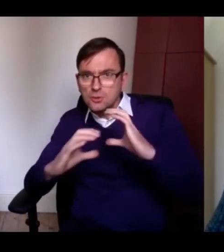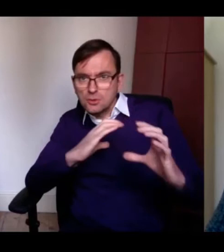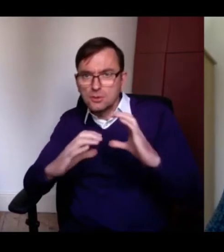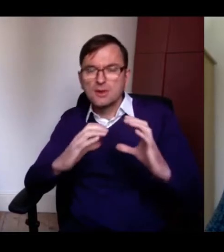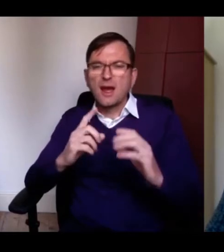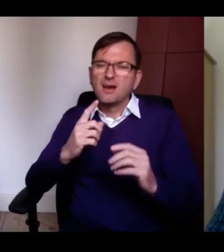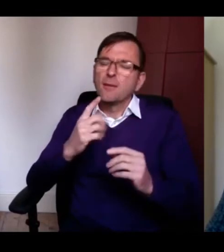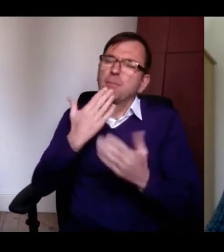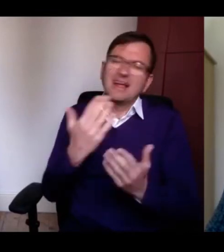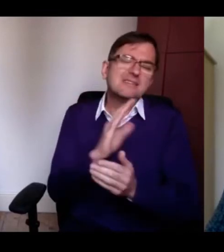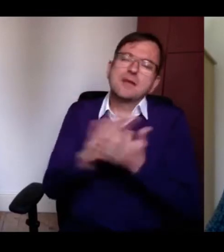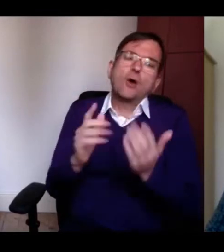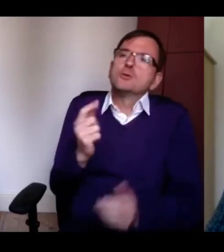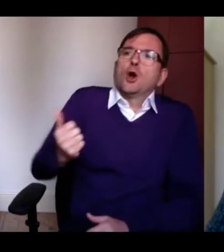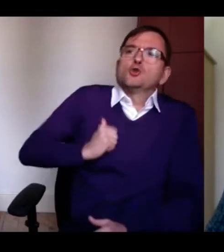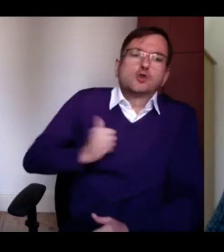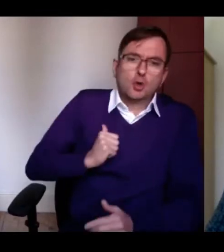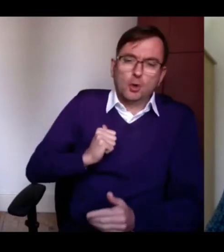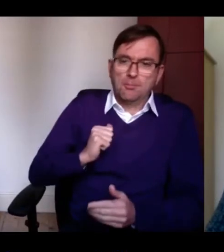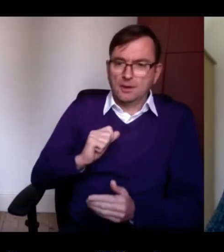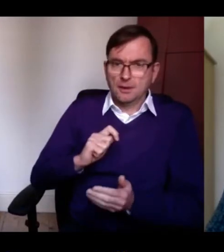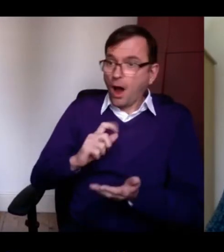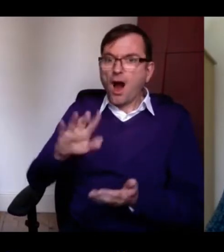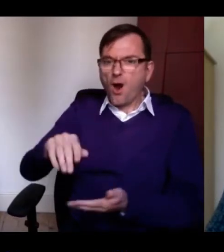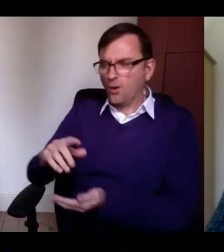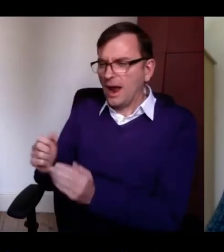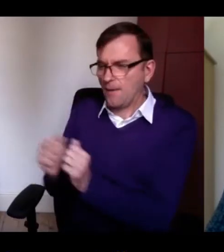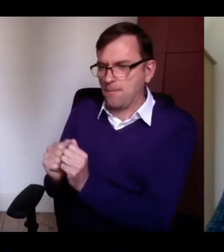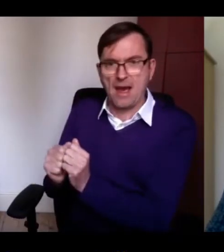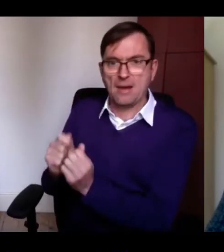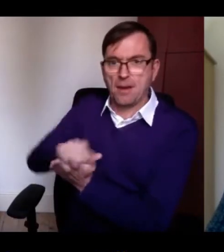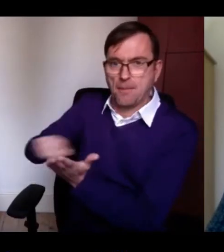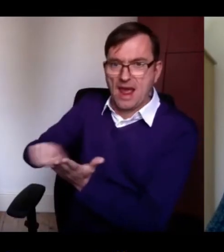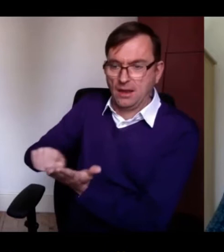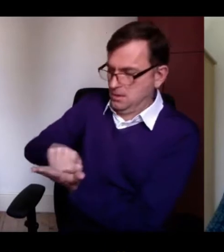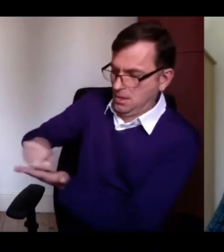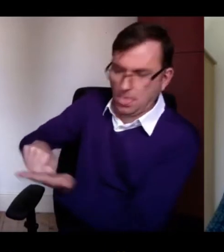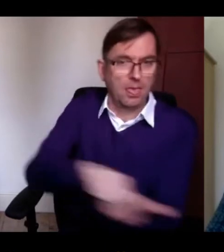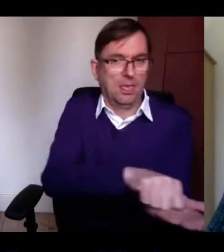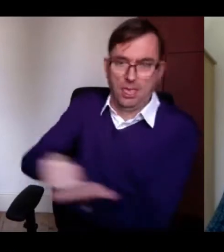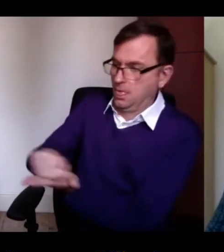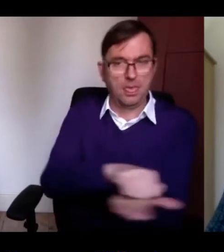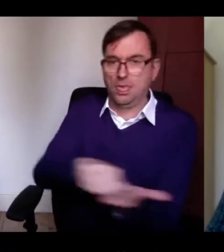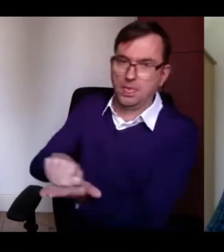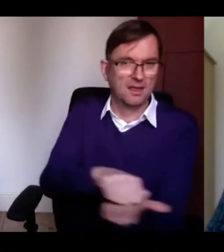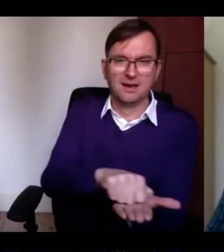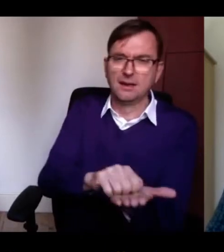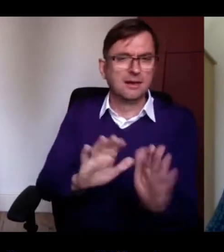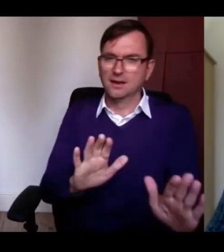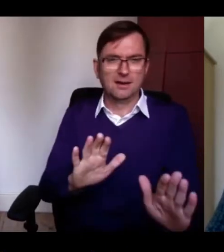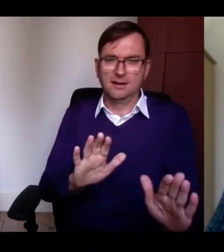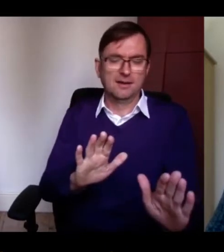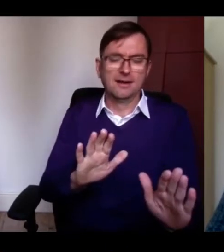Find our common way to communicate. Don't assume, I'll get paper and a pen. We'll understand each other.